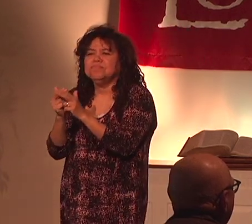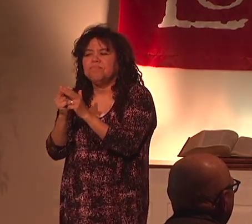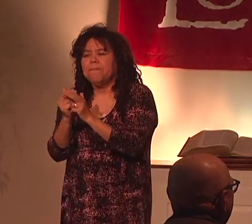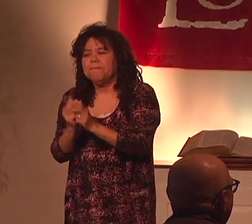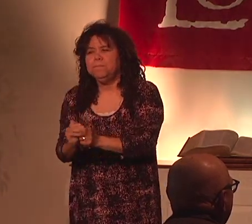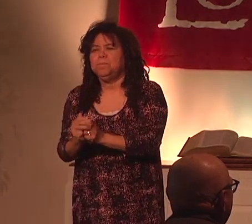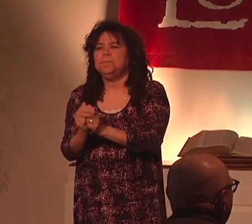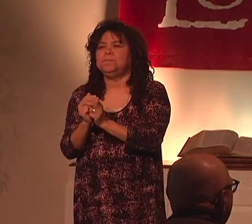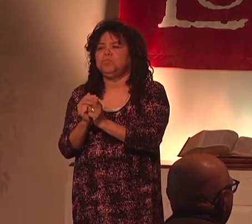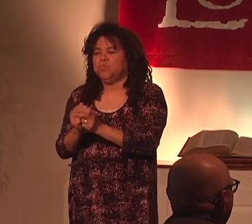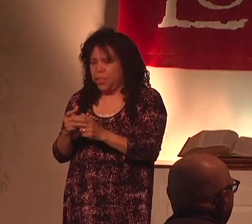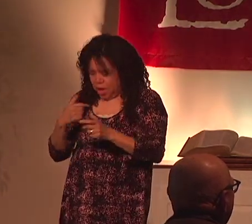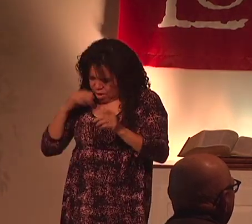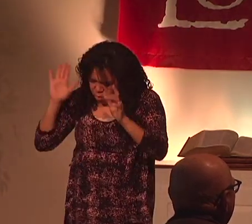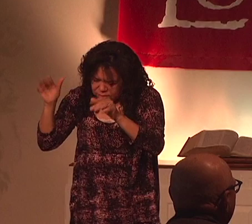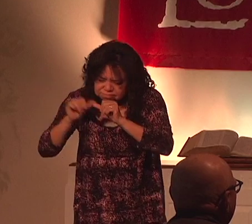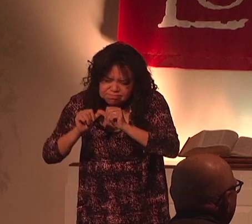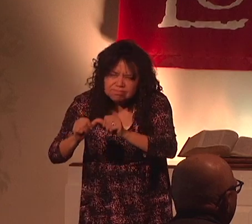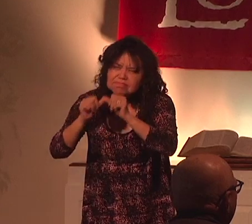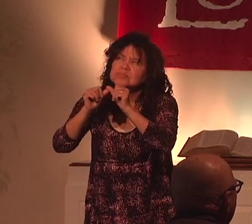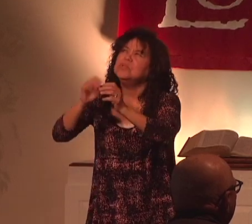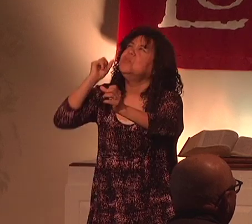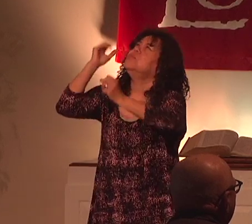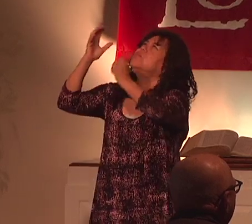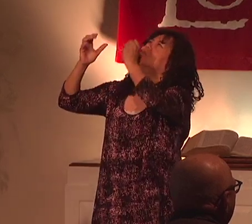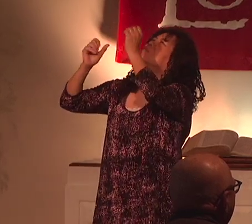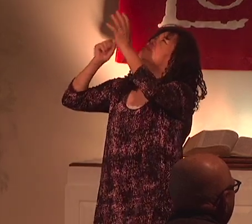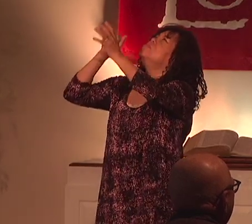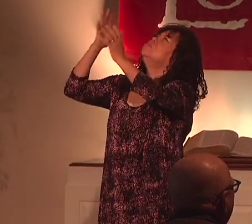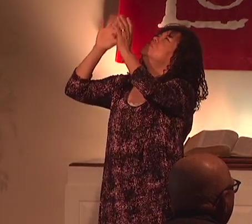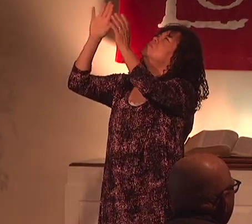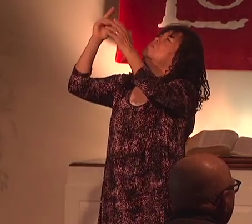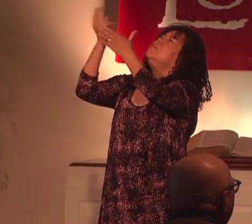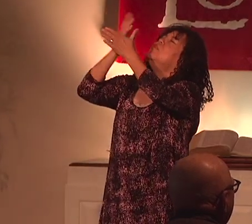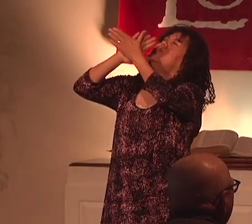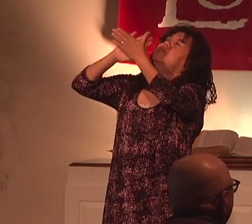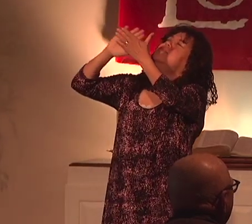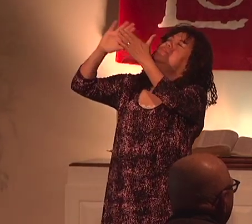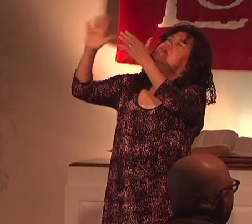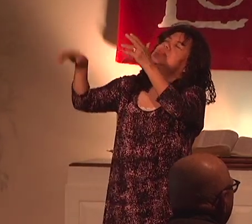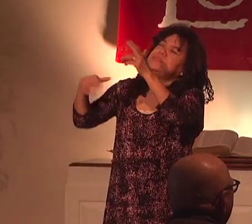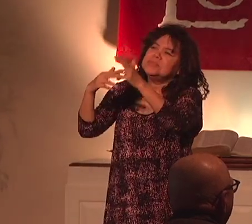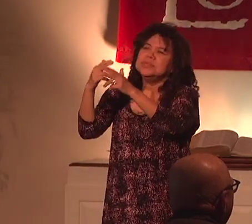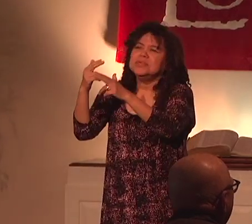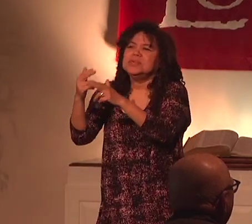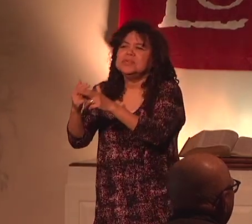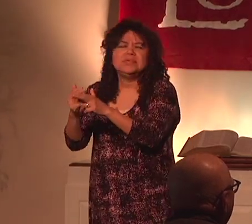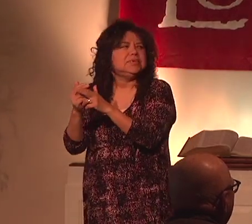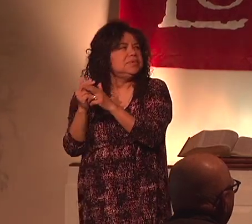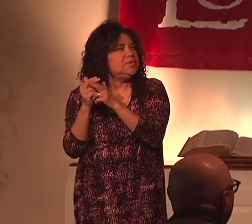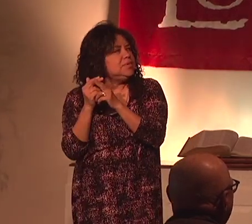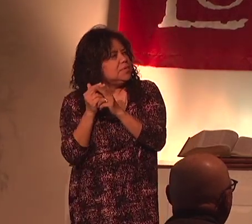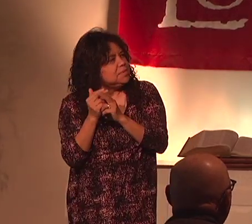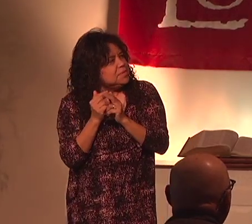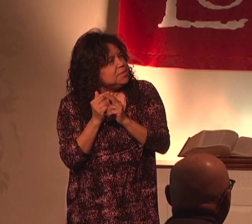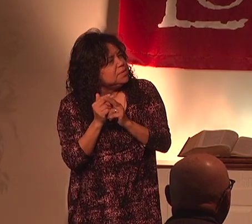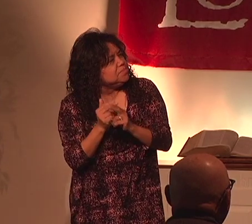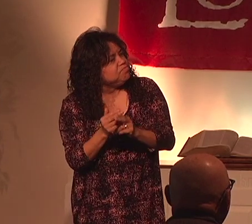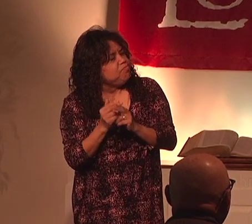worship your holy name Lord I worship